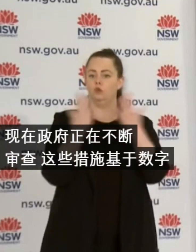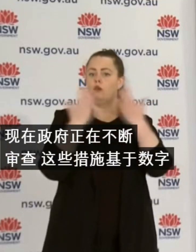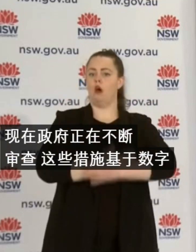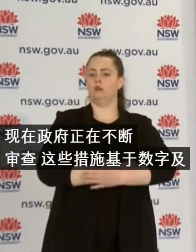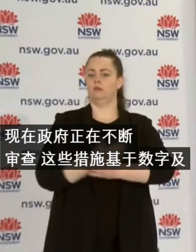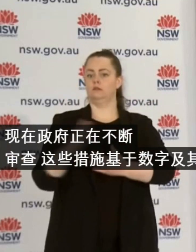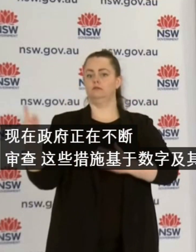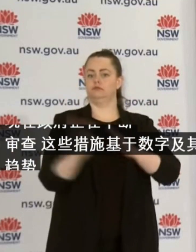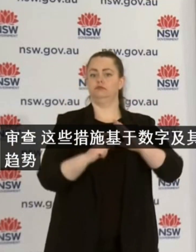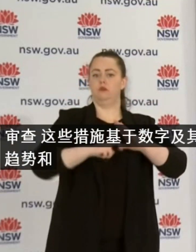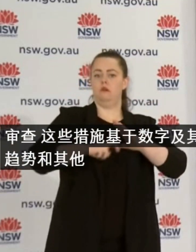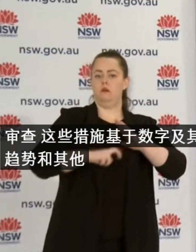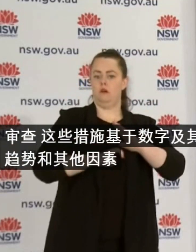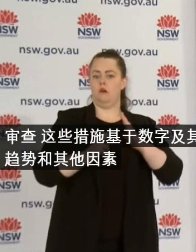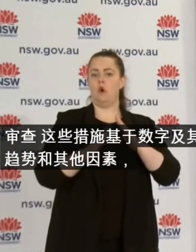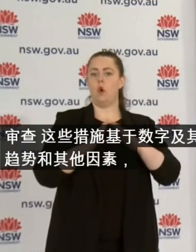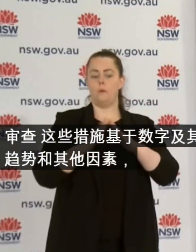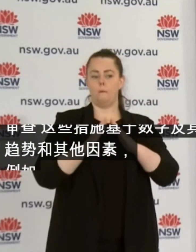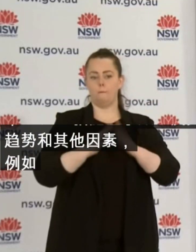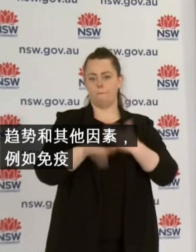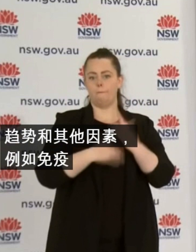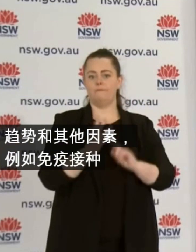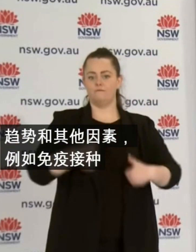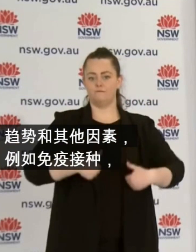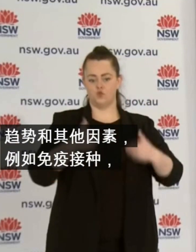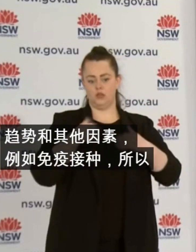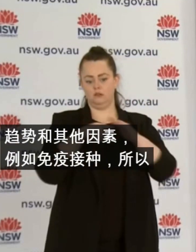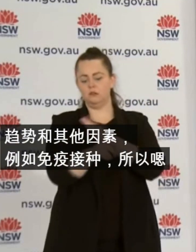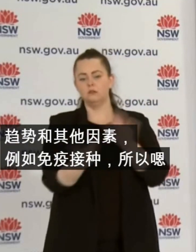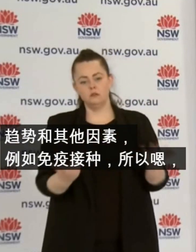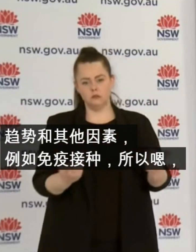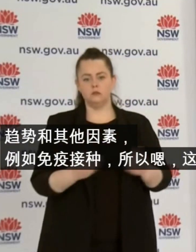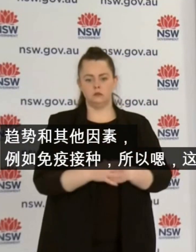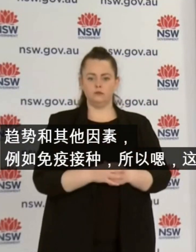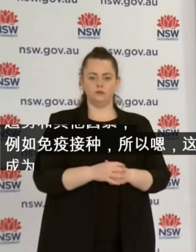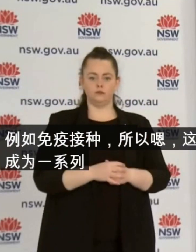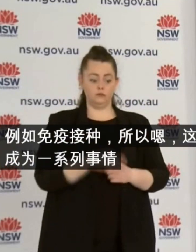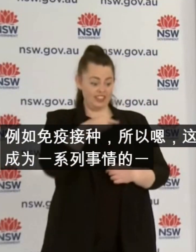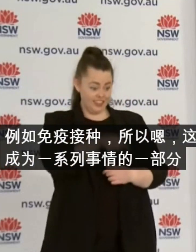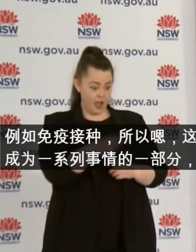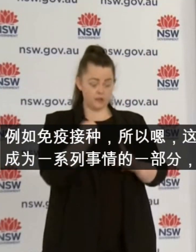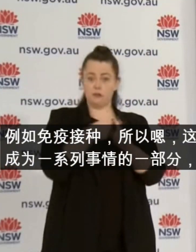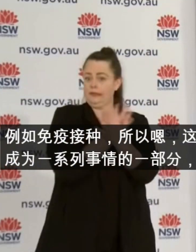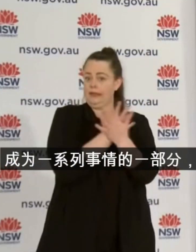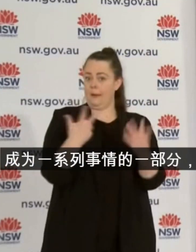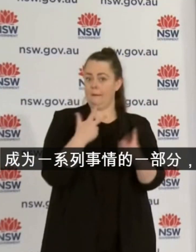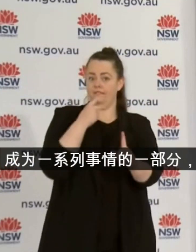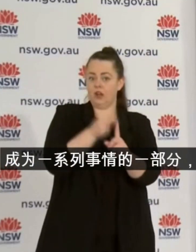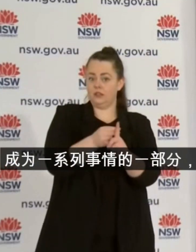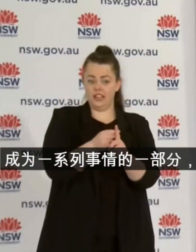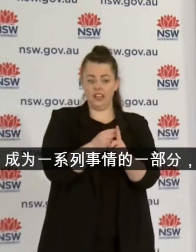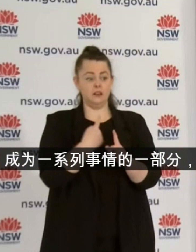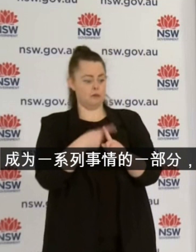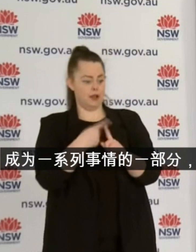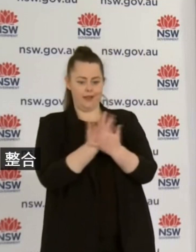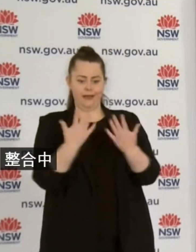on the numbers and how they're trending, and other factors like immunisation. So that's been part of the suite of things, but that's under constant review.